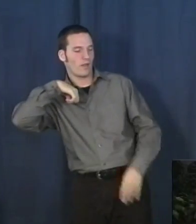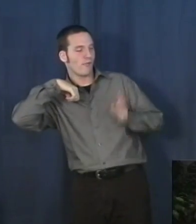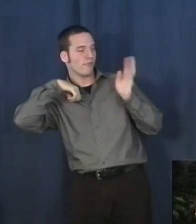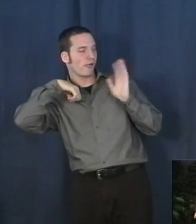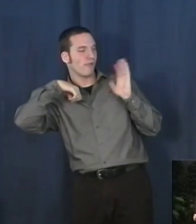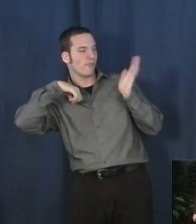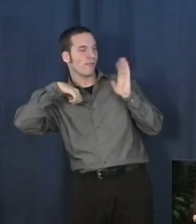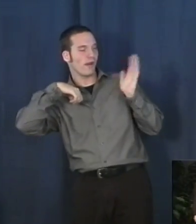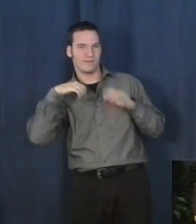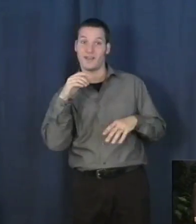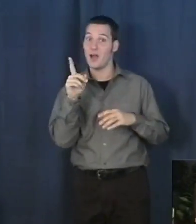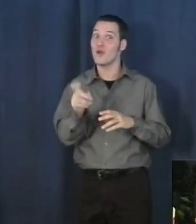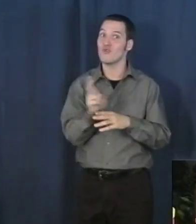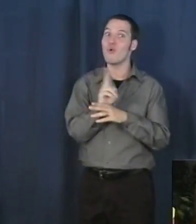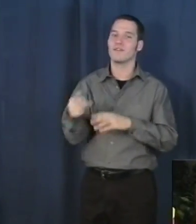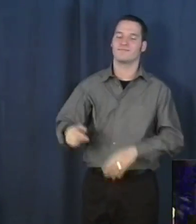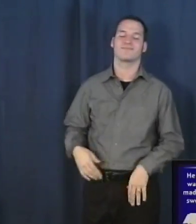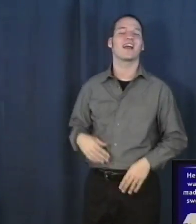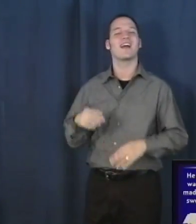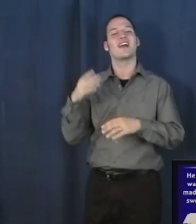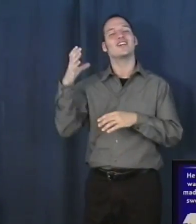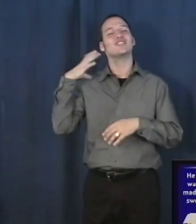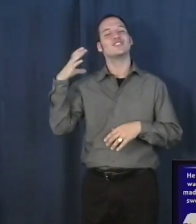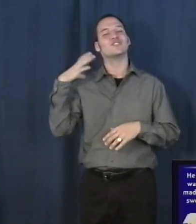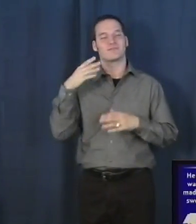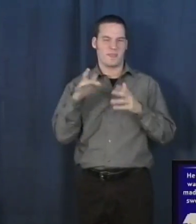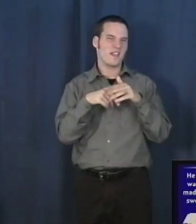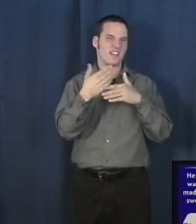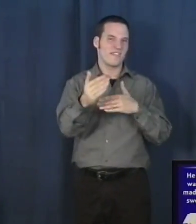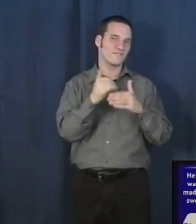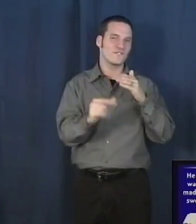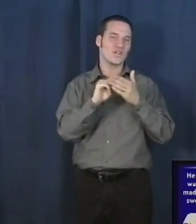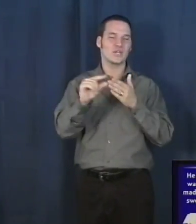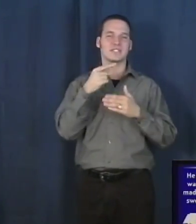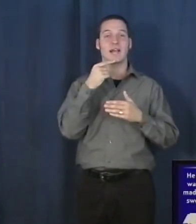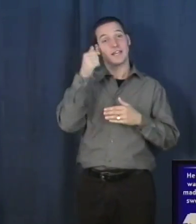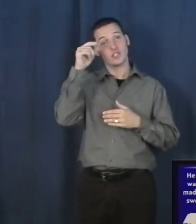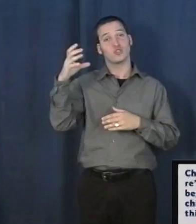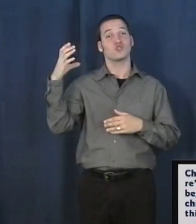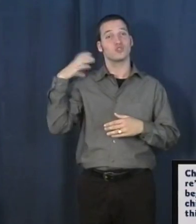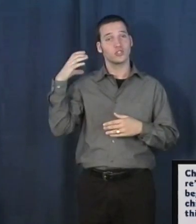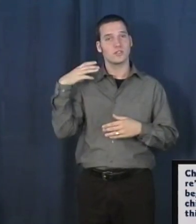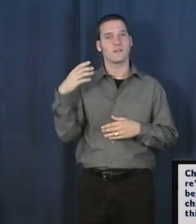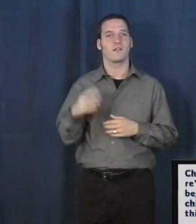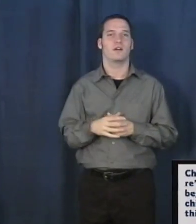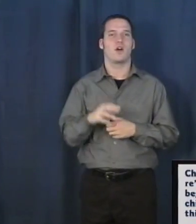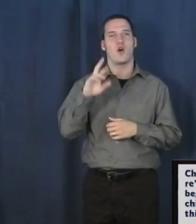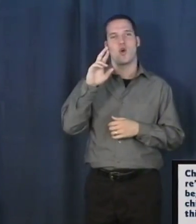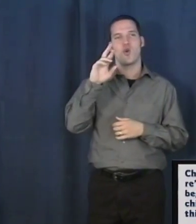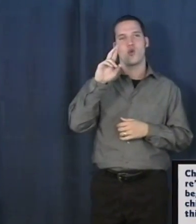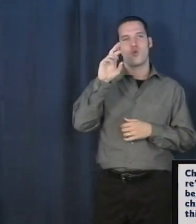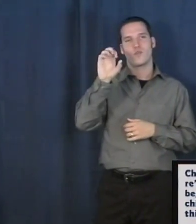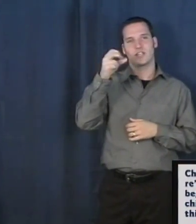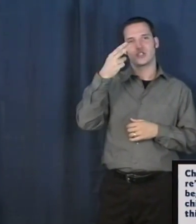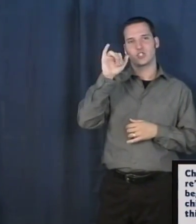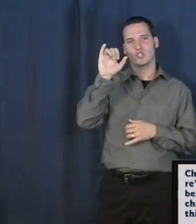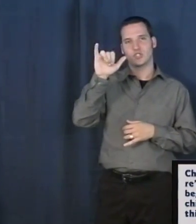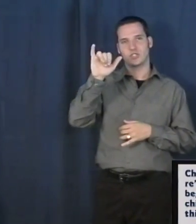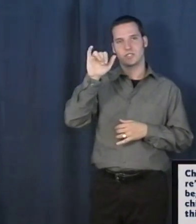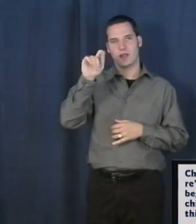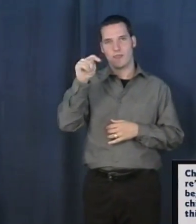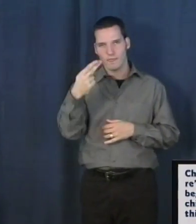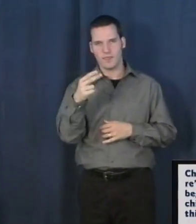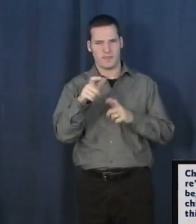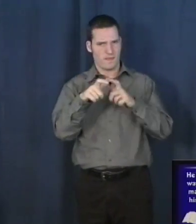inventions. Next verse says, he's the chief of the ways of God. He's the chief. That's the Hebrew word for chief, the reshith. He's the biggest animal God